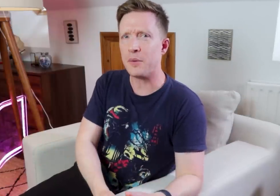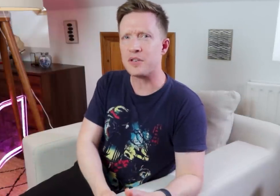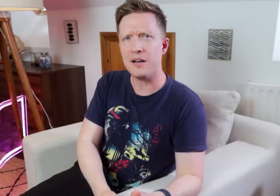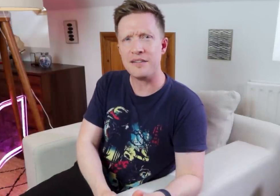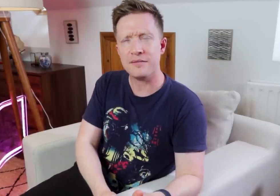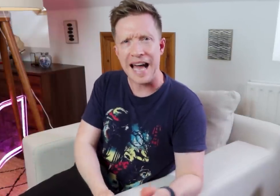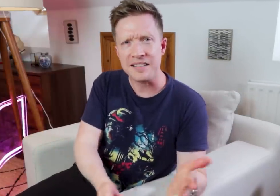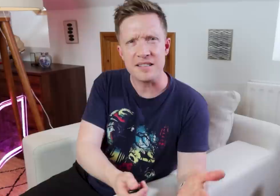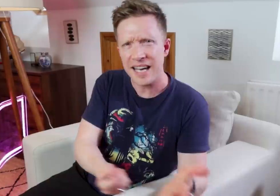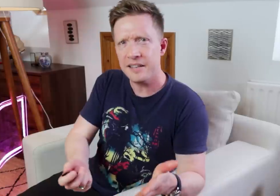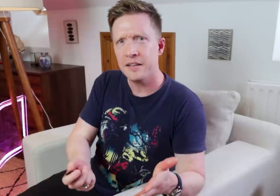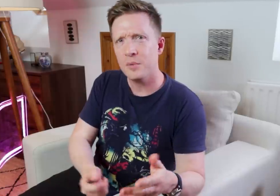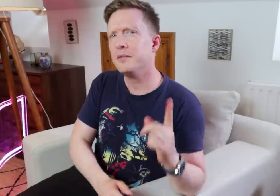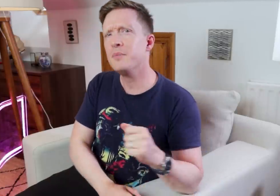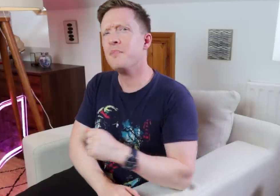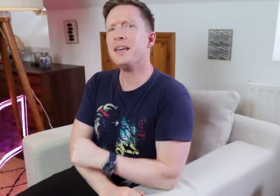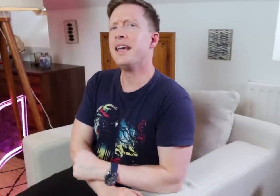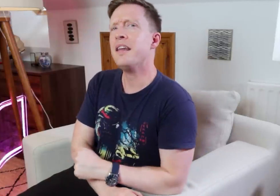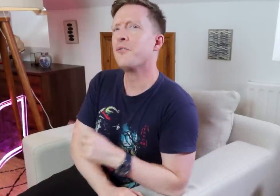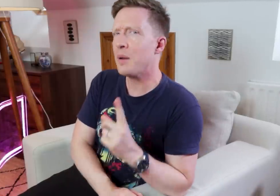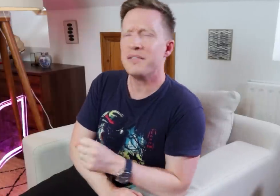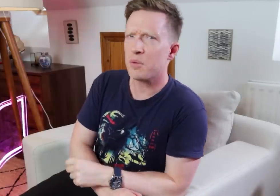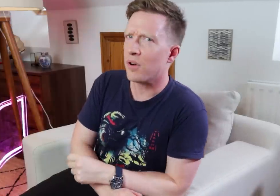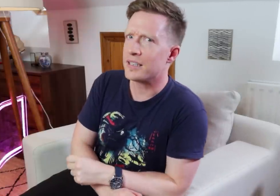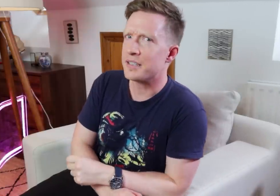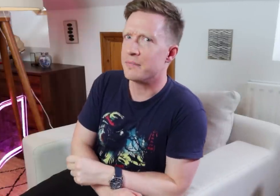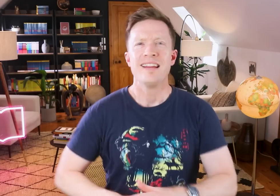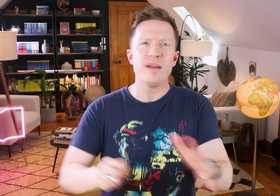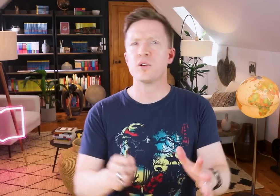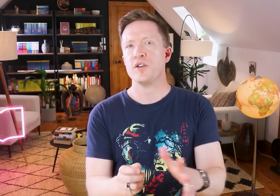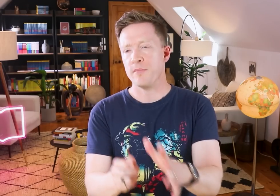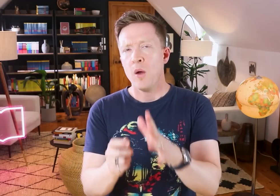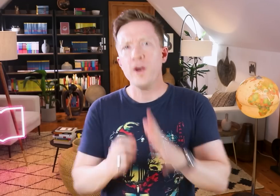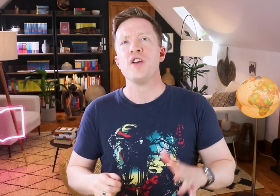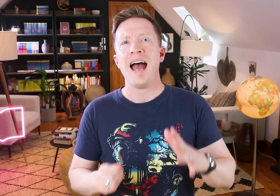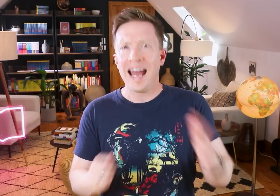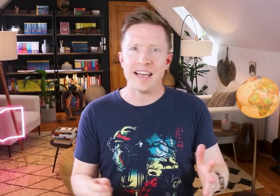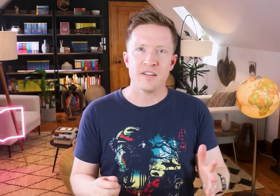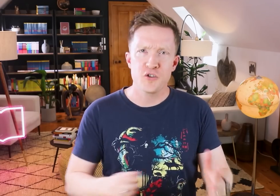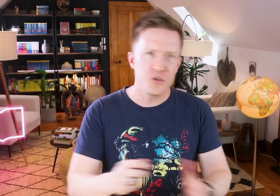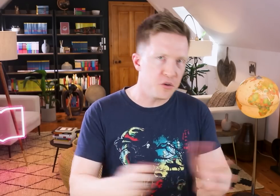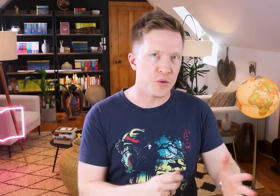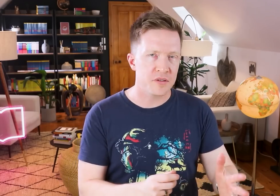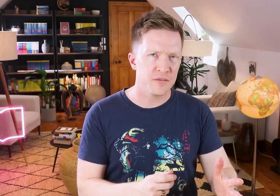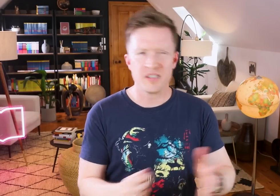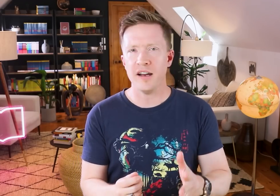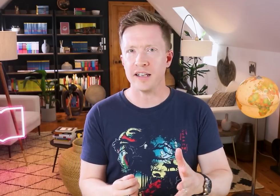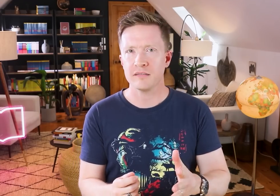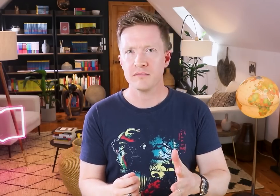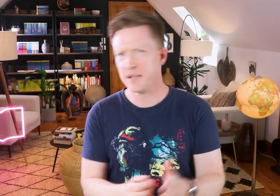language can't have accents, can it? Well, you might be in for a bit of a surprise later. Now, here's a question. Which hand should you use for signing? Does